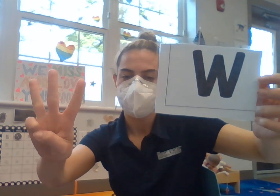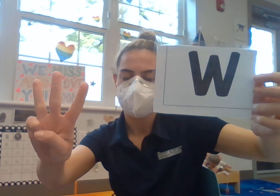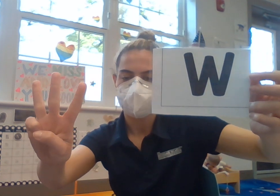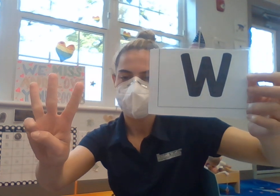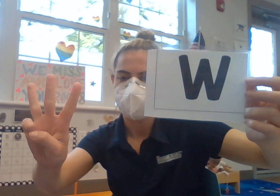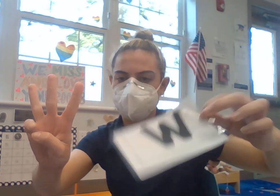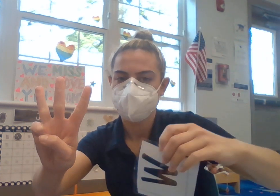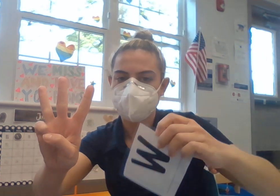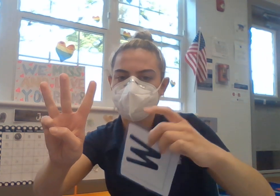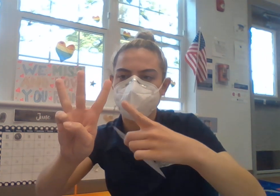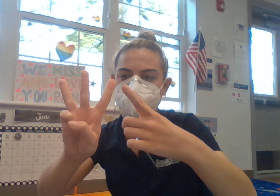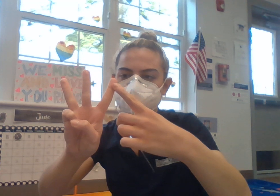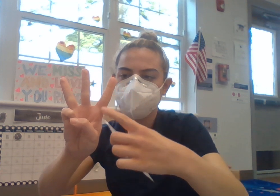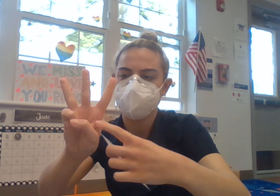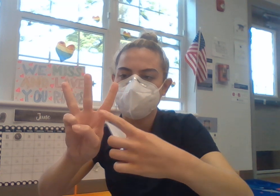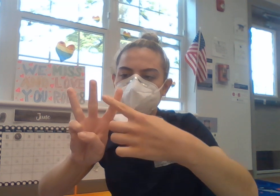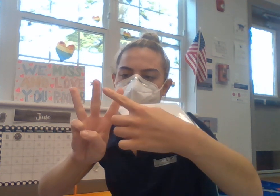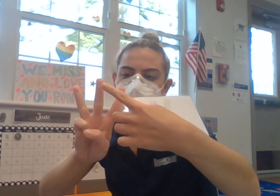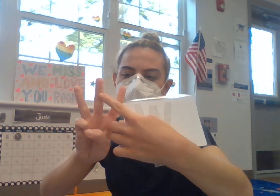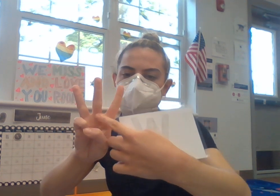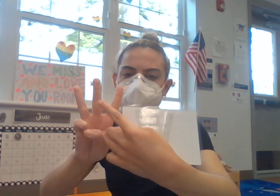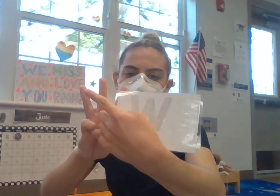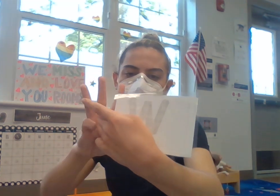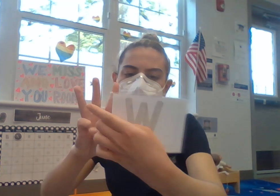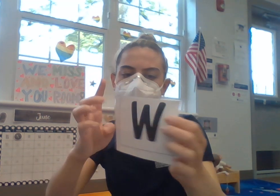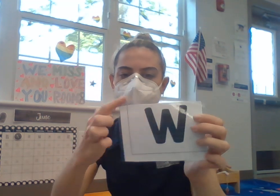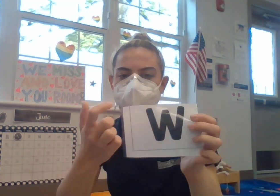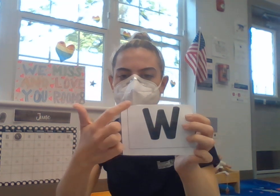1, 2, 3. W. W has 1, 2, 3, just like